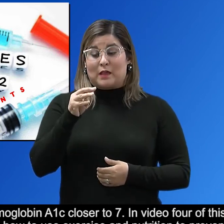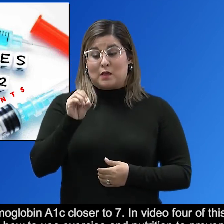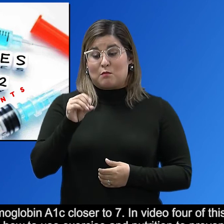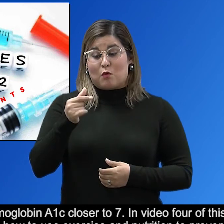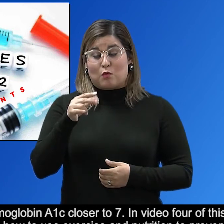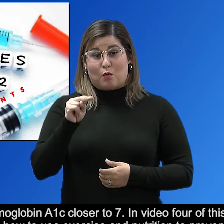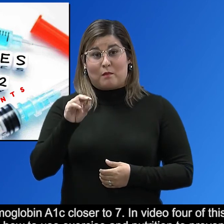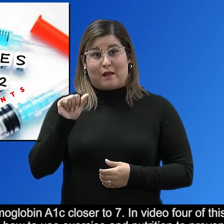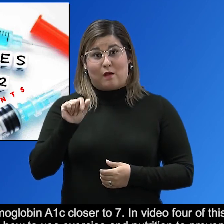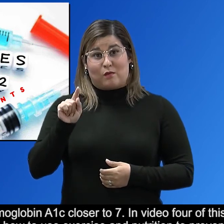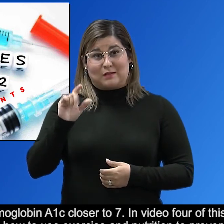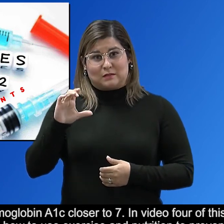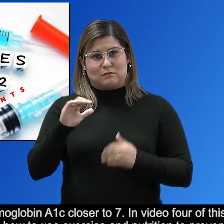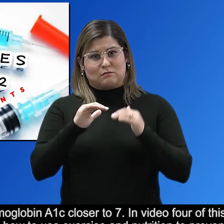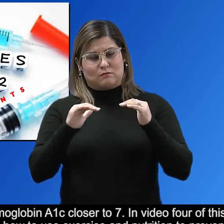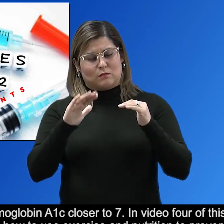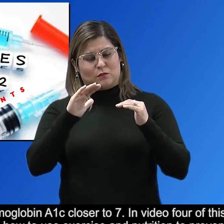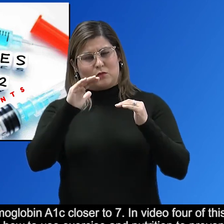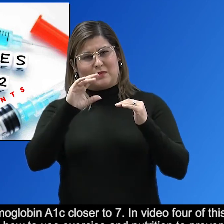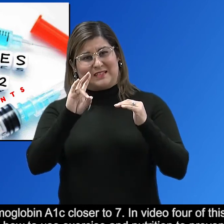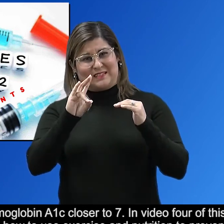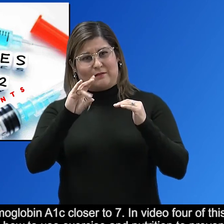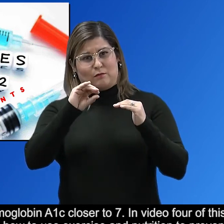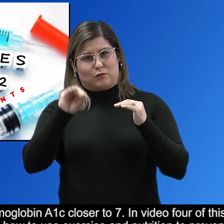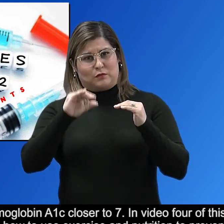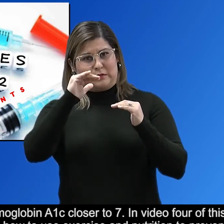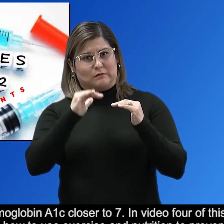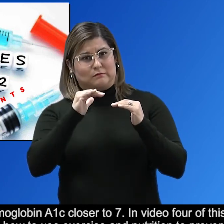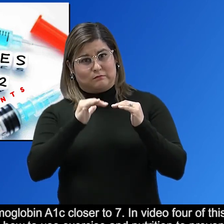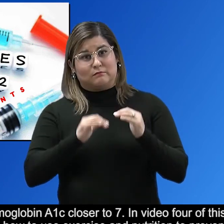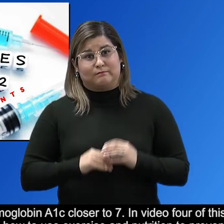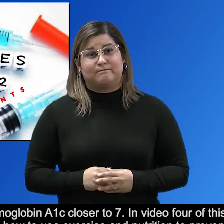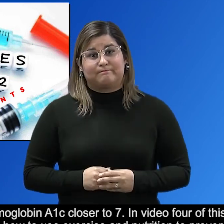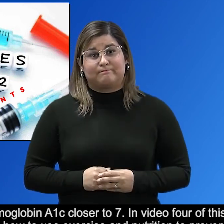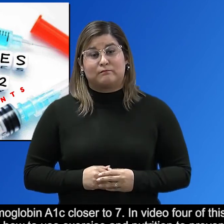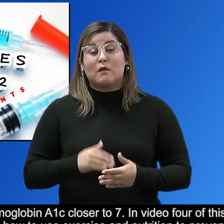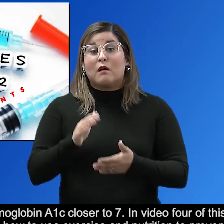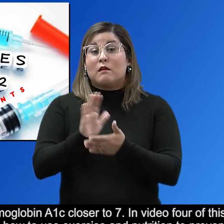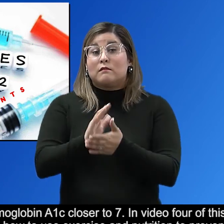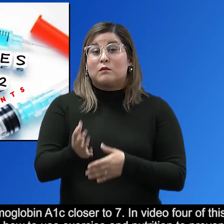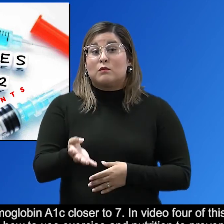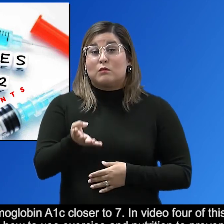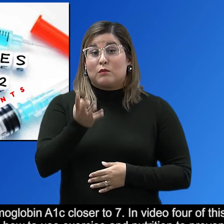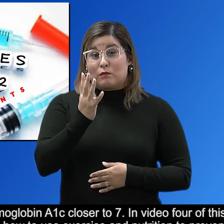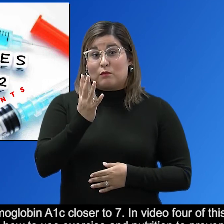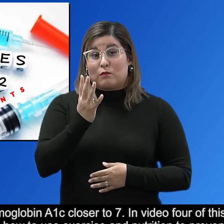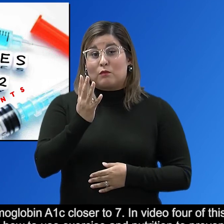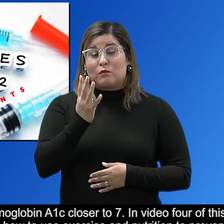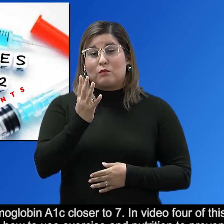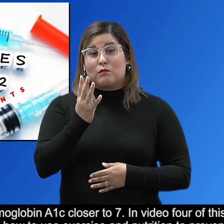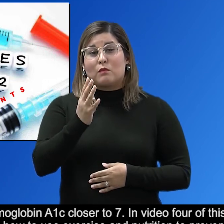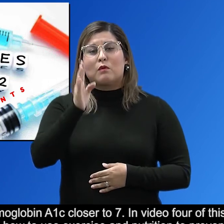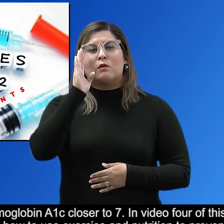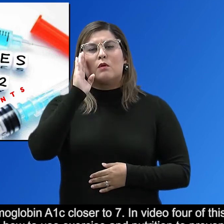In video 4 of this series, you will learn how to use exercise and nutrition